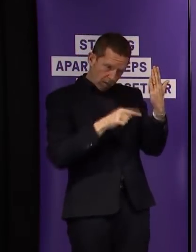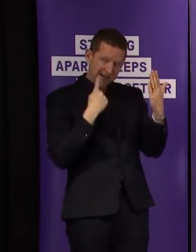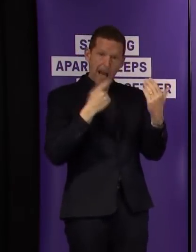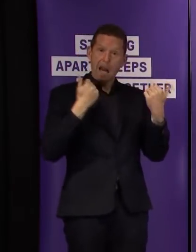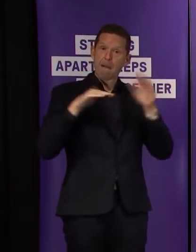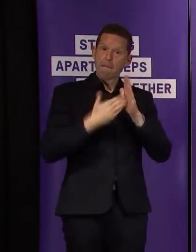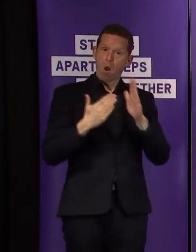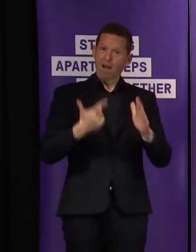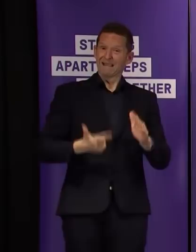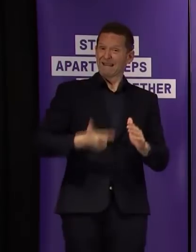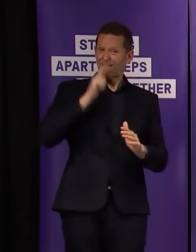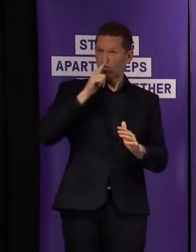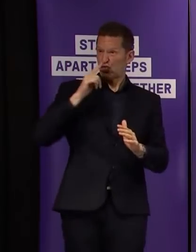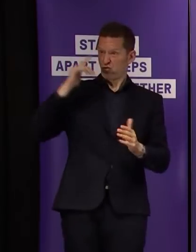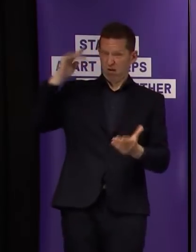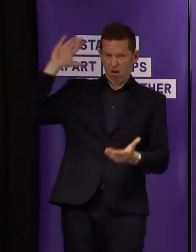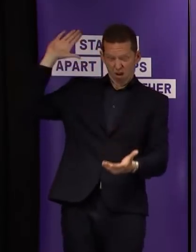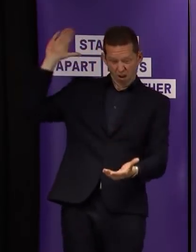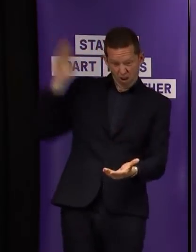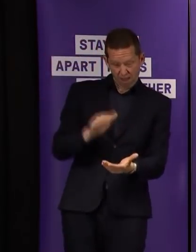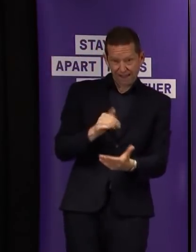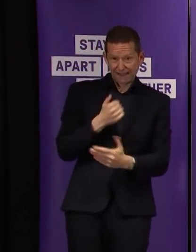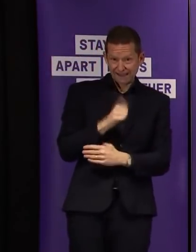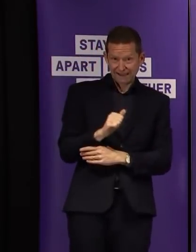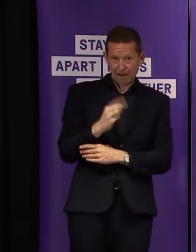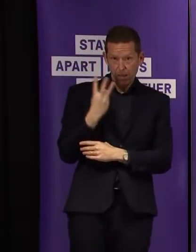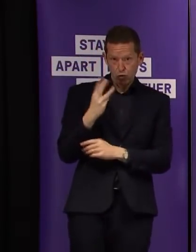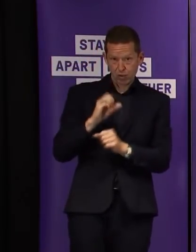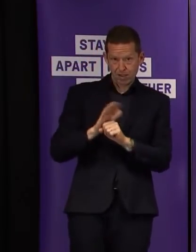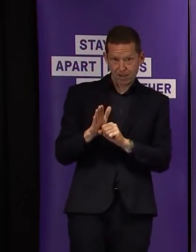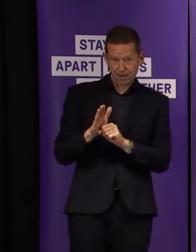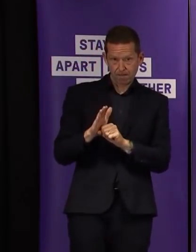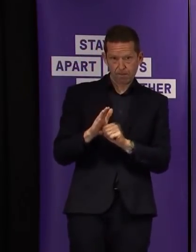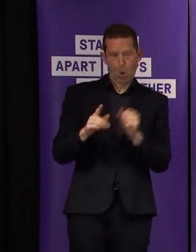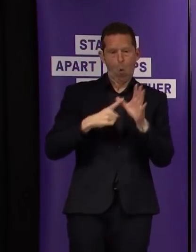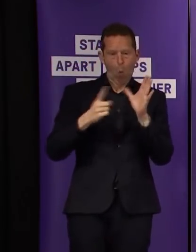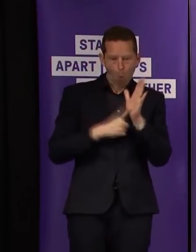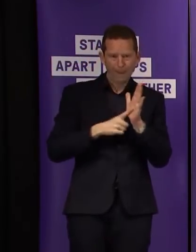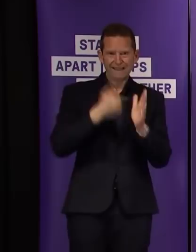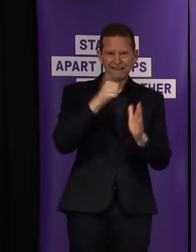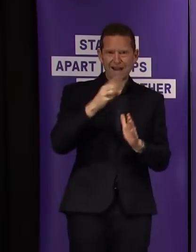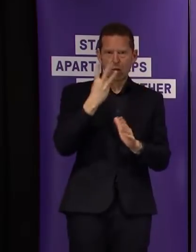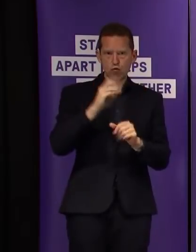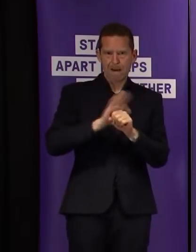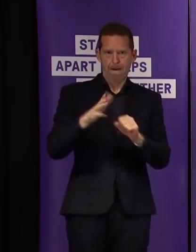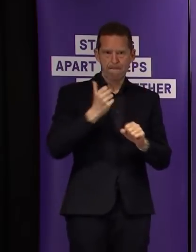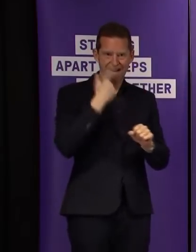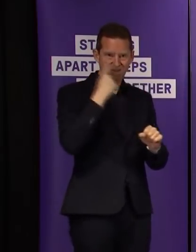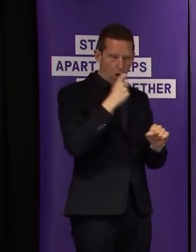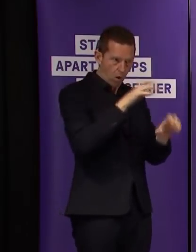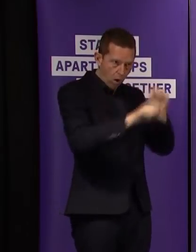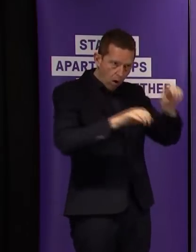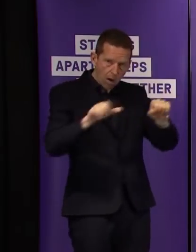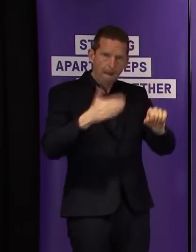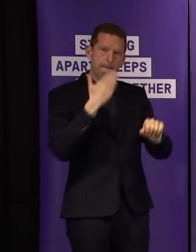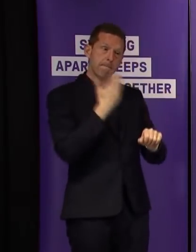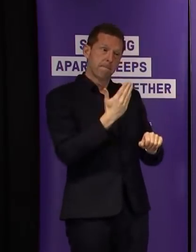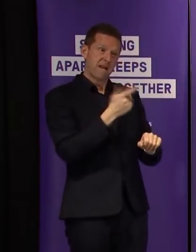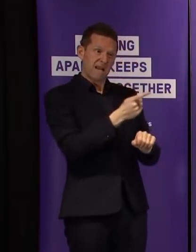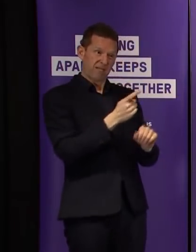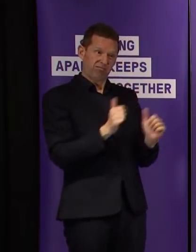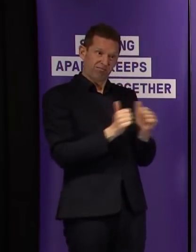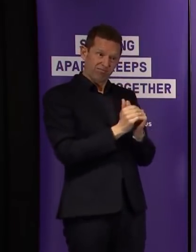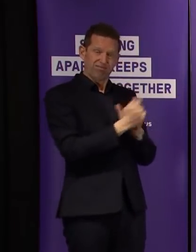63, to get 100%, that means all 63 need to be found, all 63 need to agree to an interview,